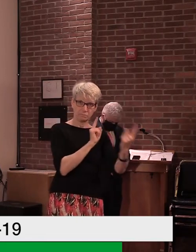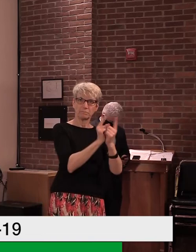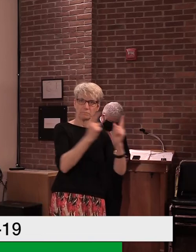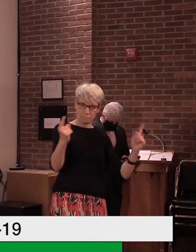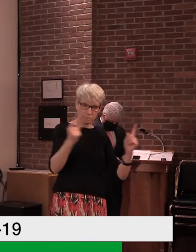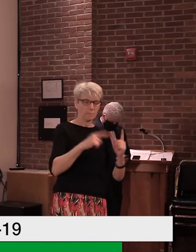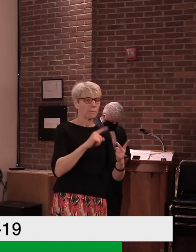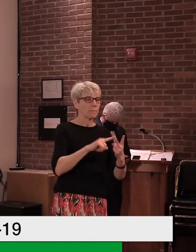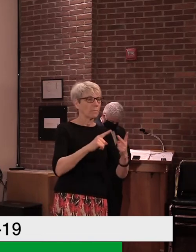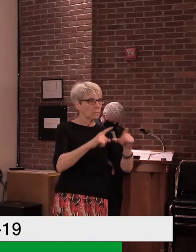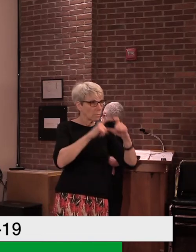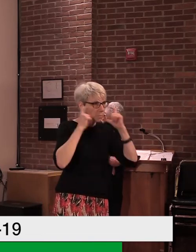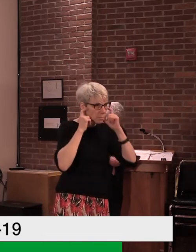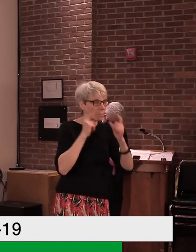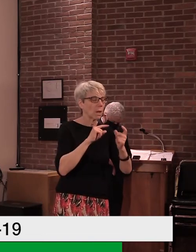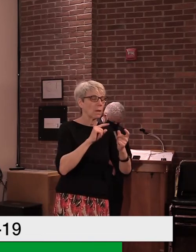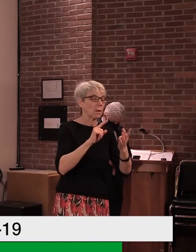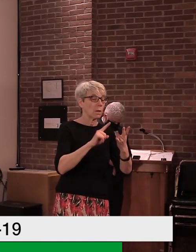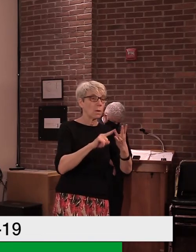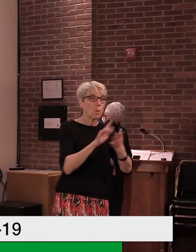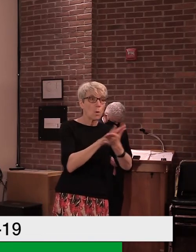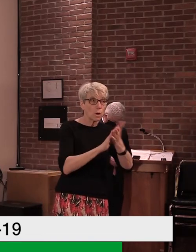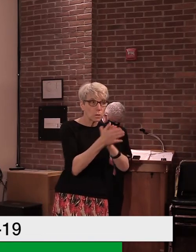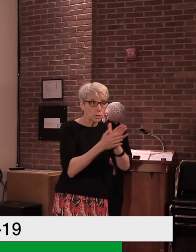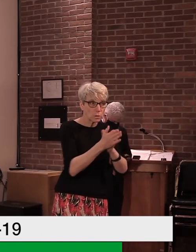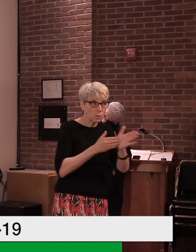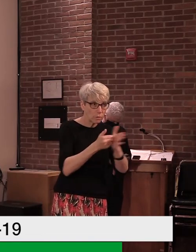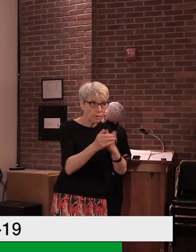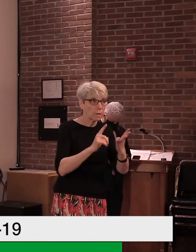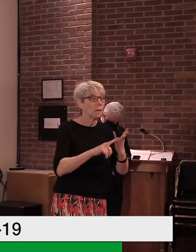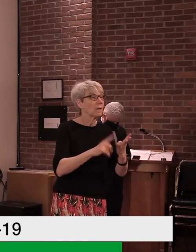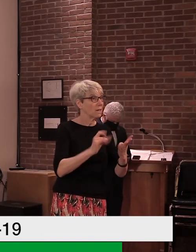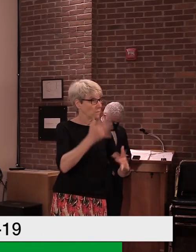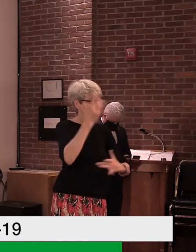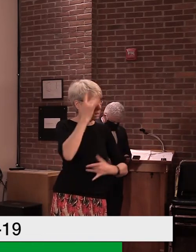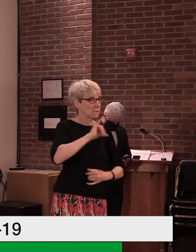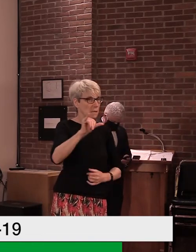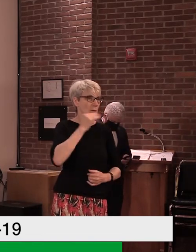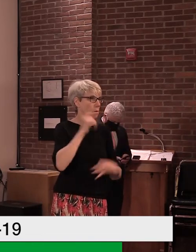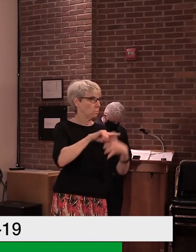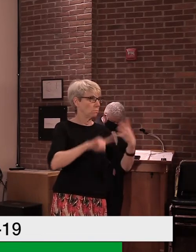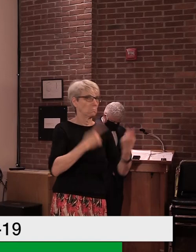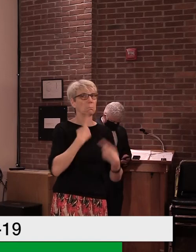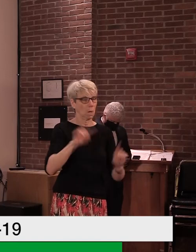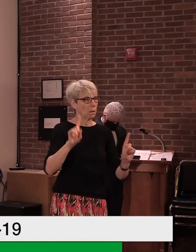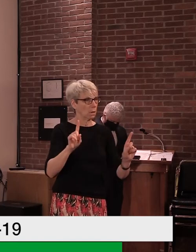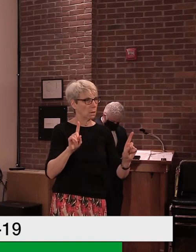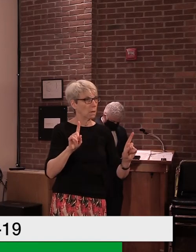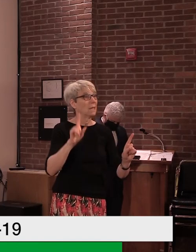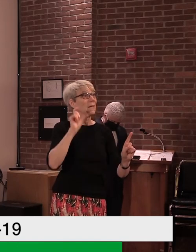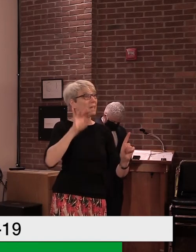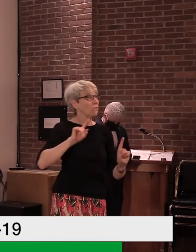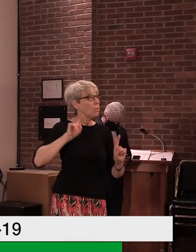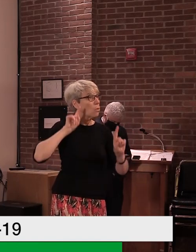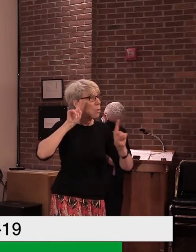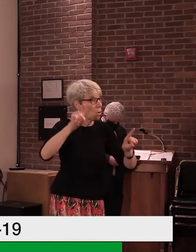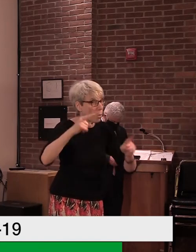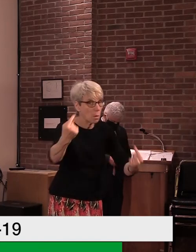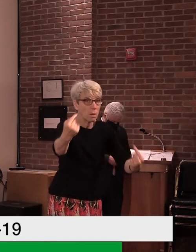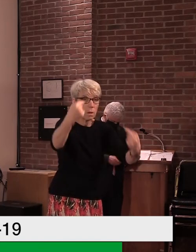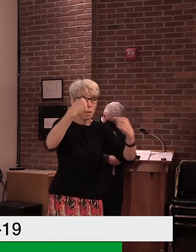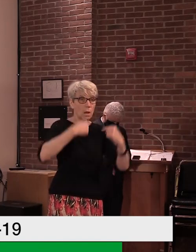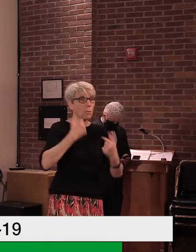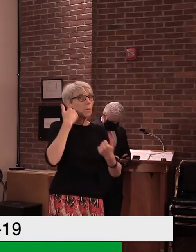mask, washing hands, and staying home when sick. If you do travel, know when you need to